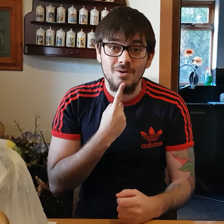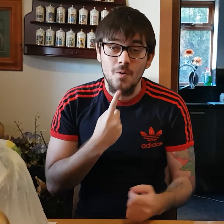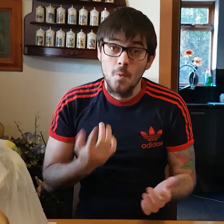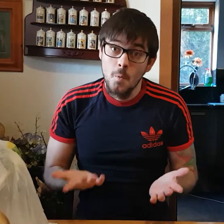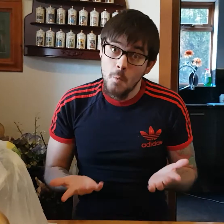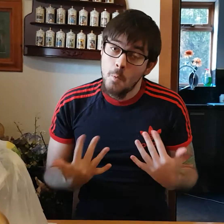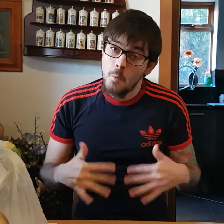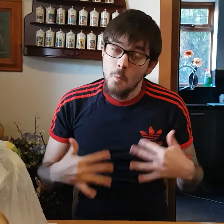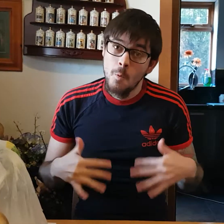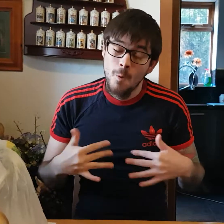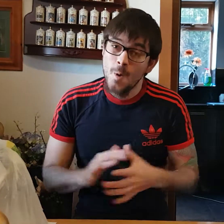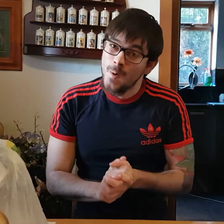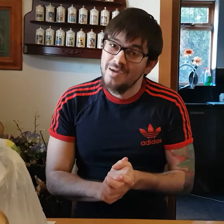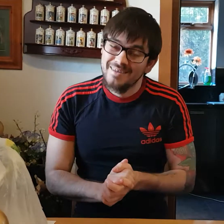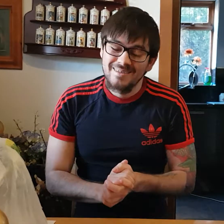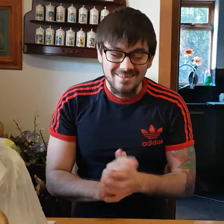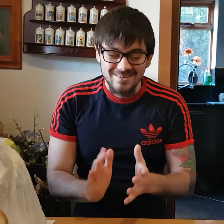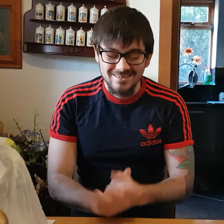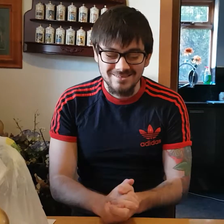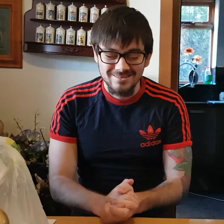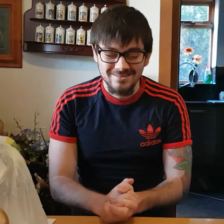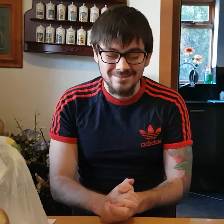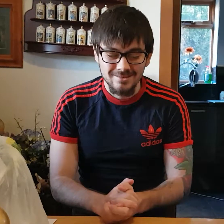but my sister is hearing.